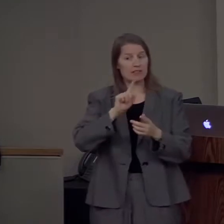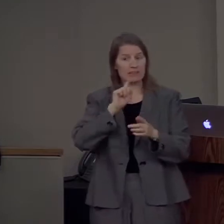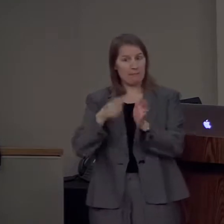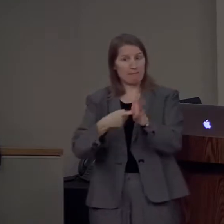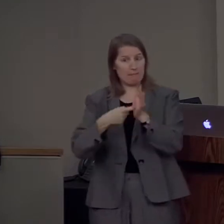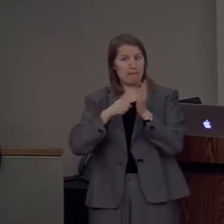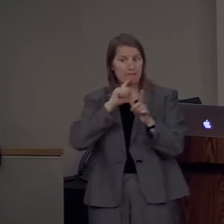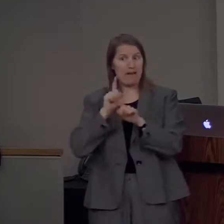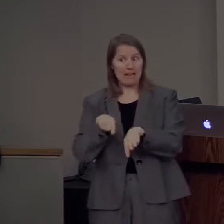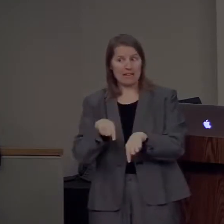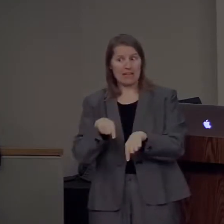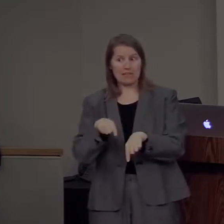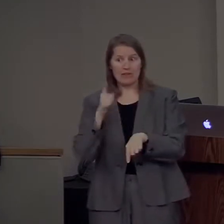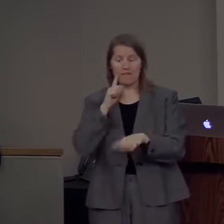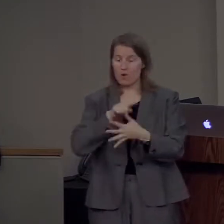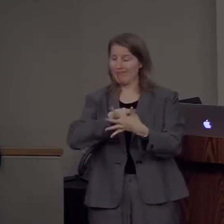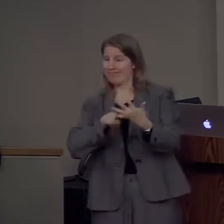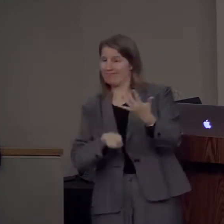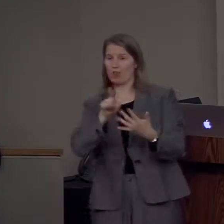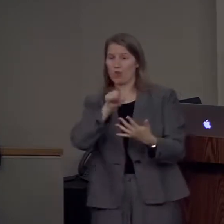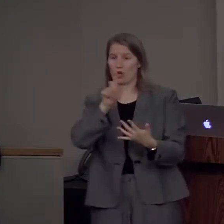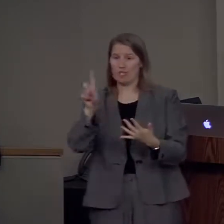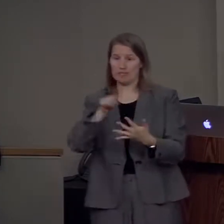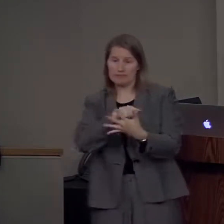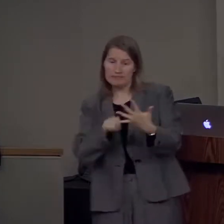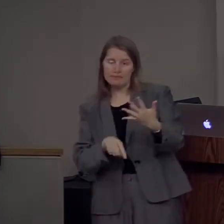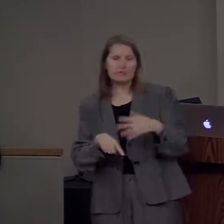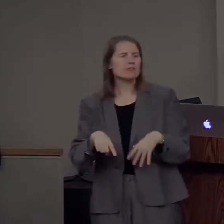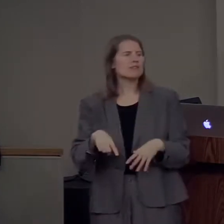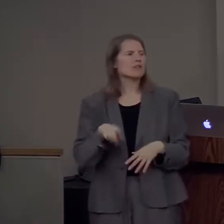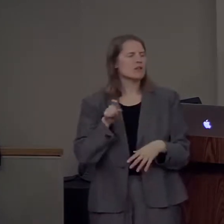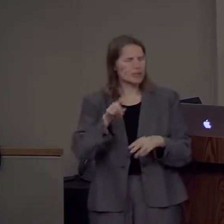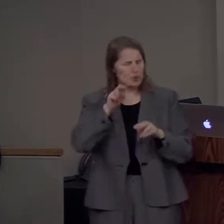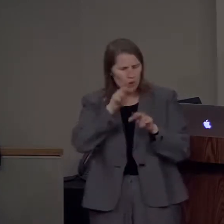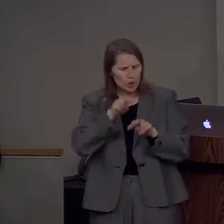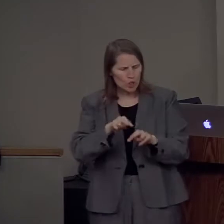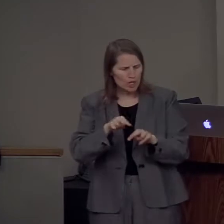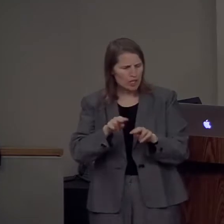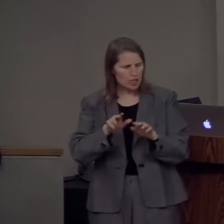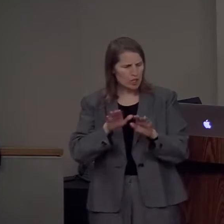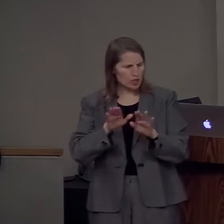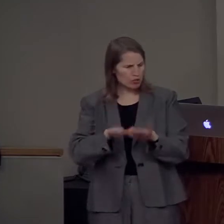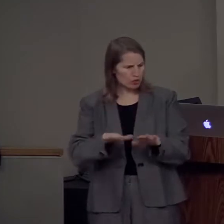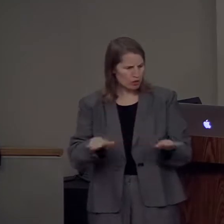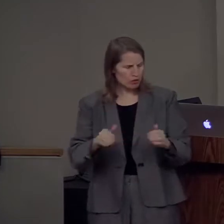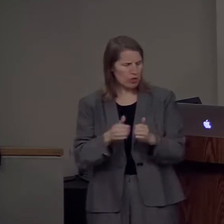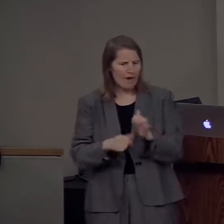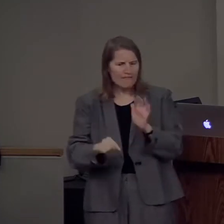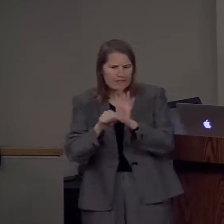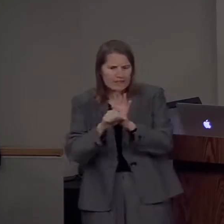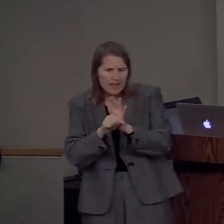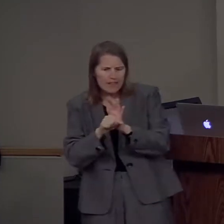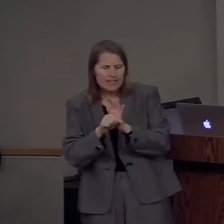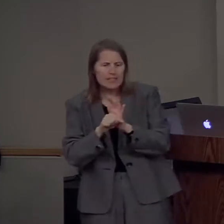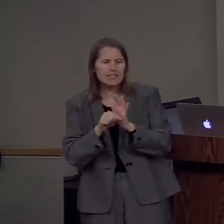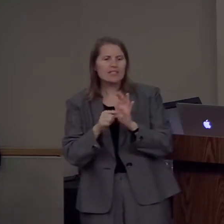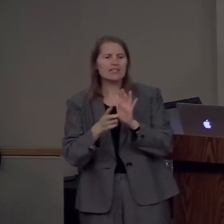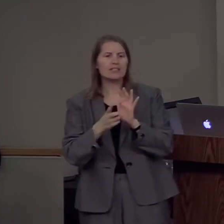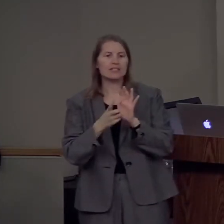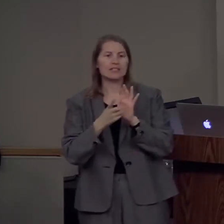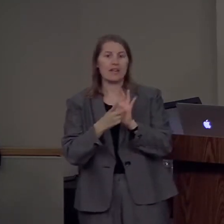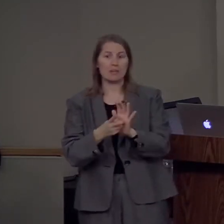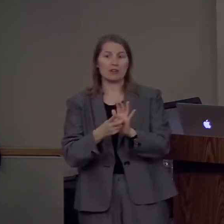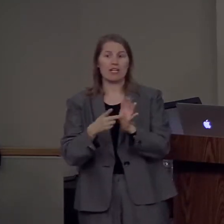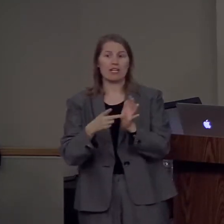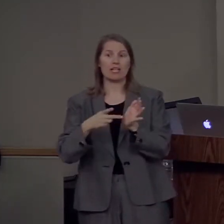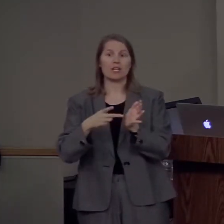for all the specific learning disorders. We need to look at children who have a deficit demonstrated at least